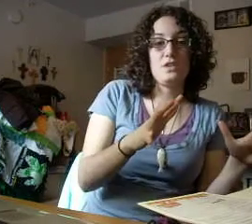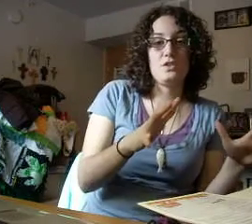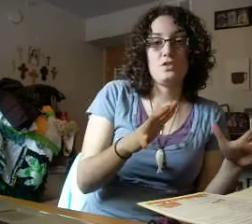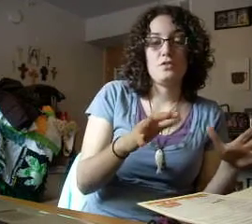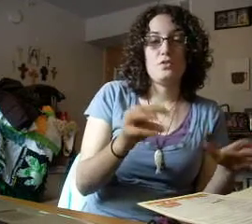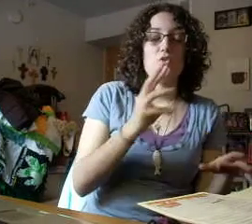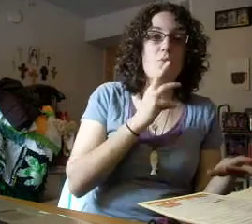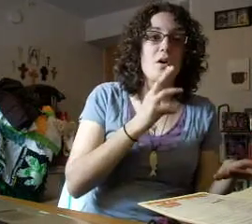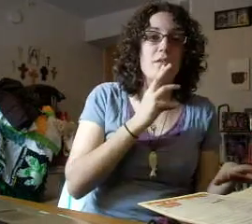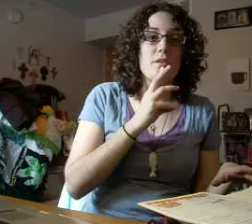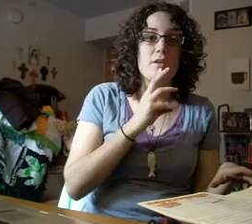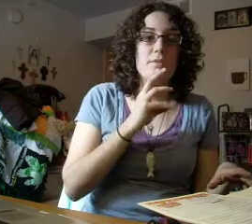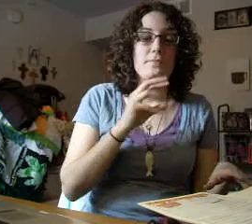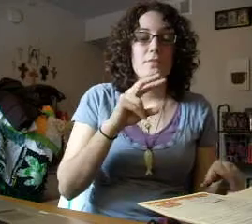salt back like you had it.